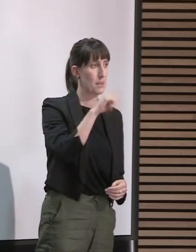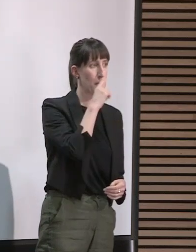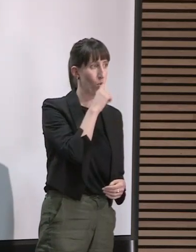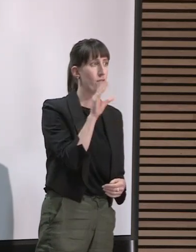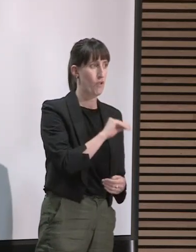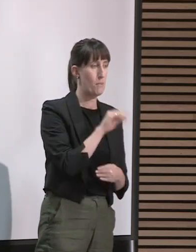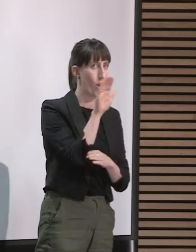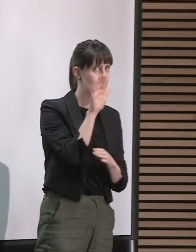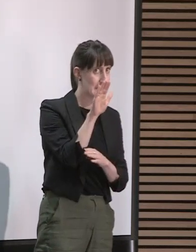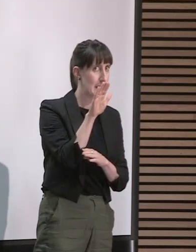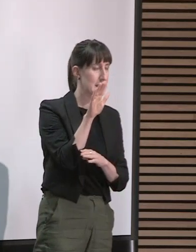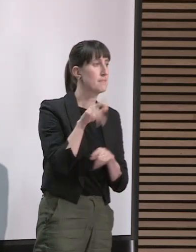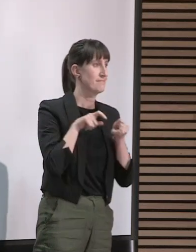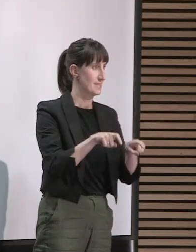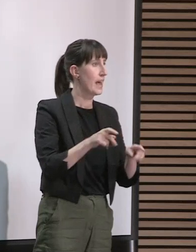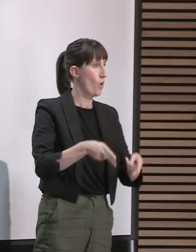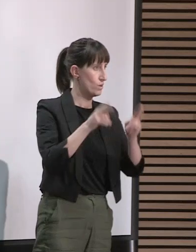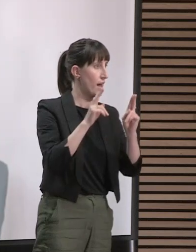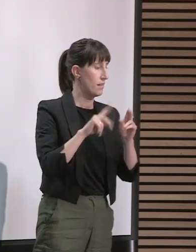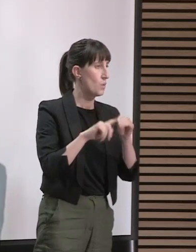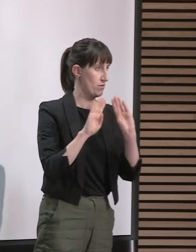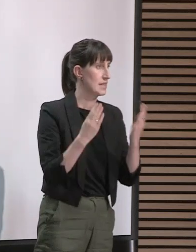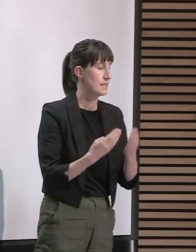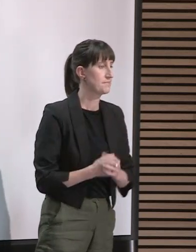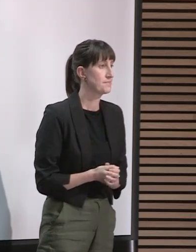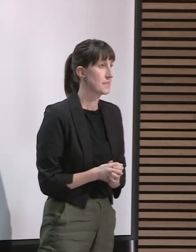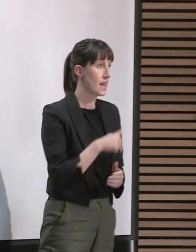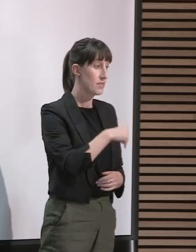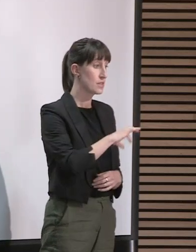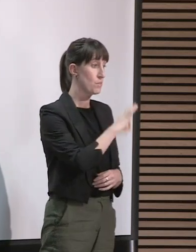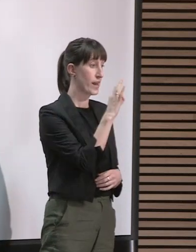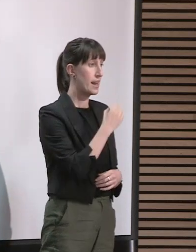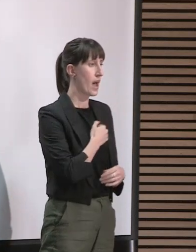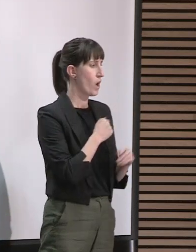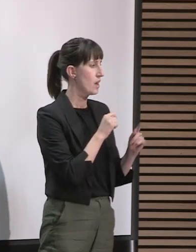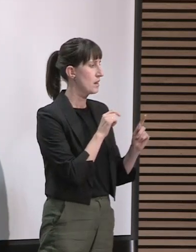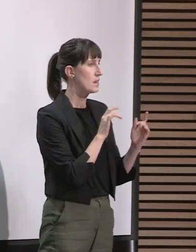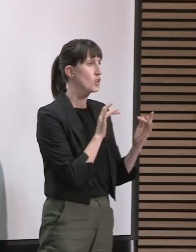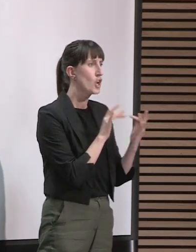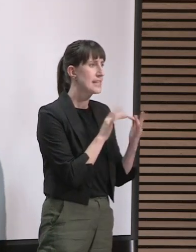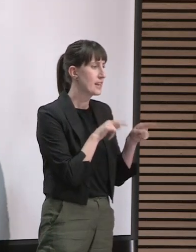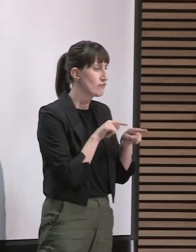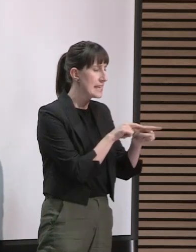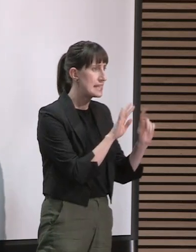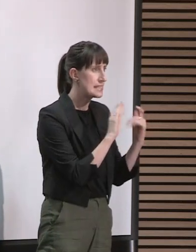in quarantine in the Auckland facility. By this morning, our contact tracing team had identified